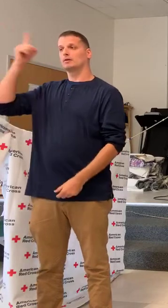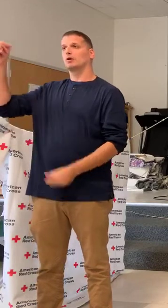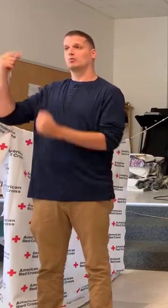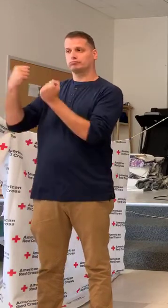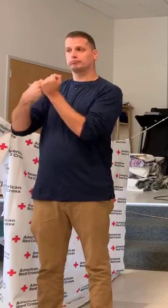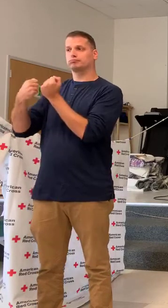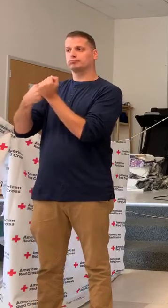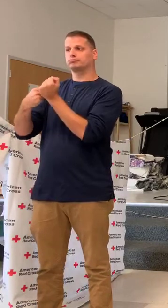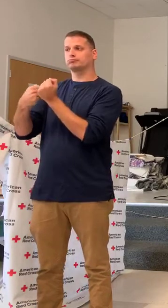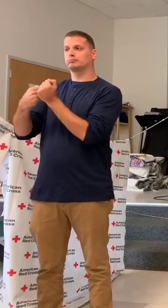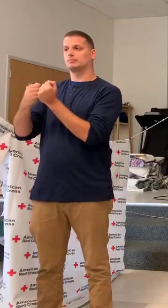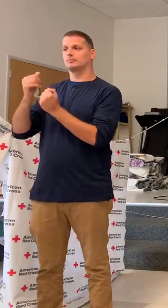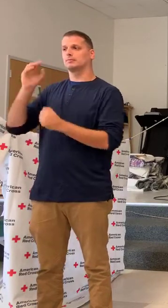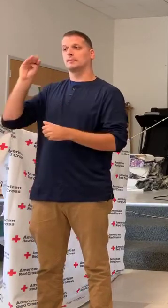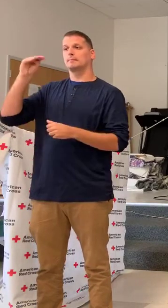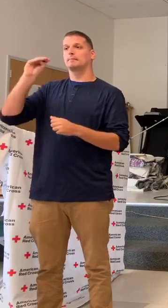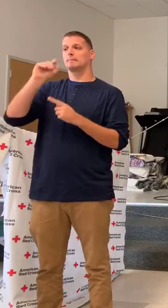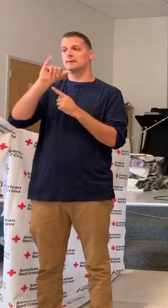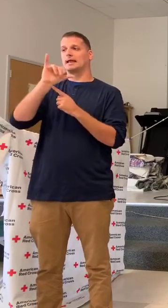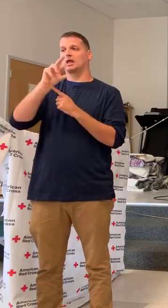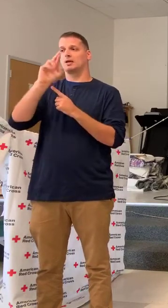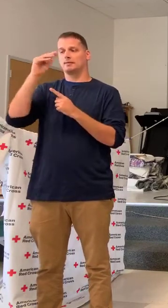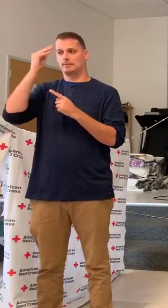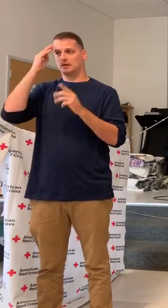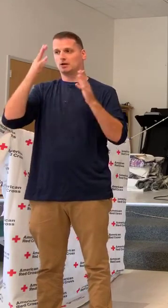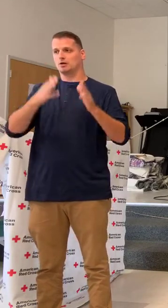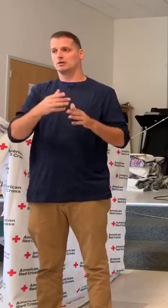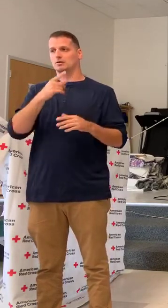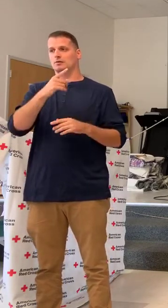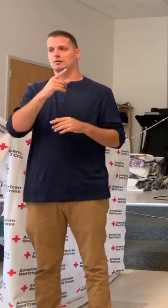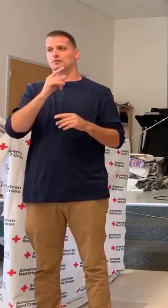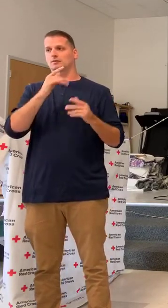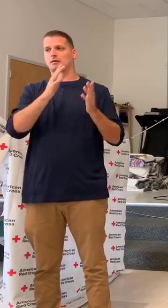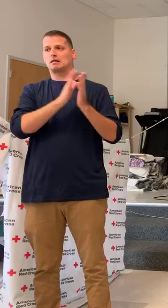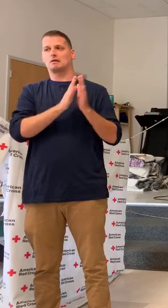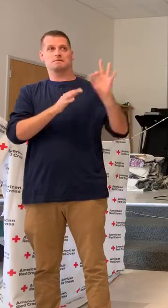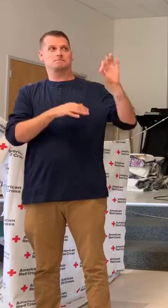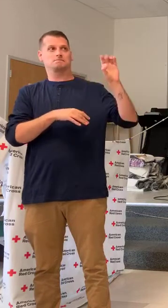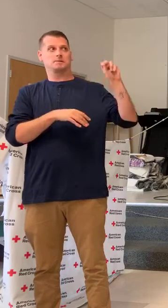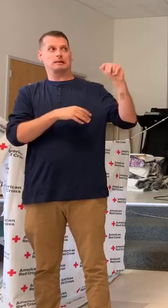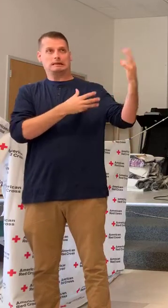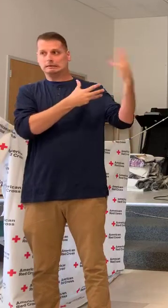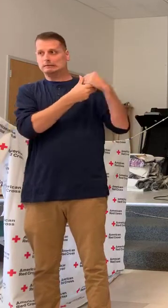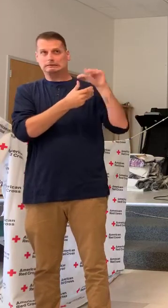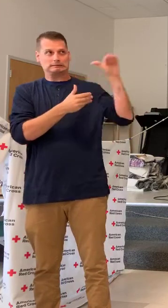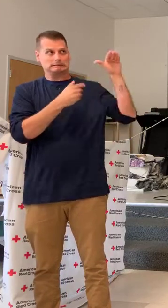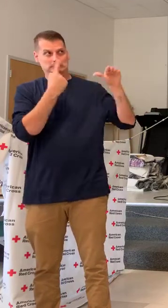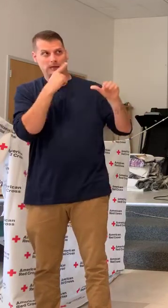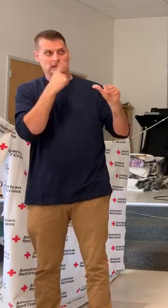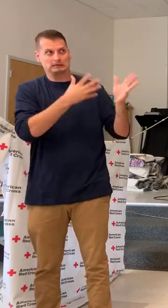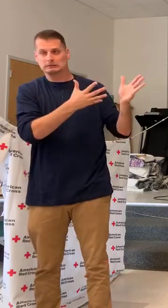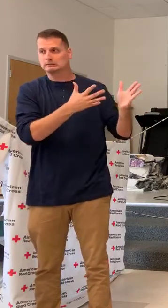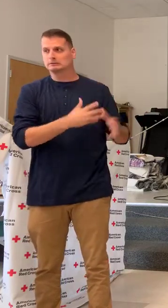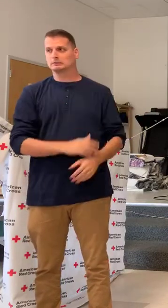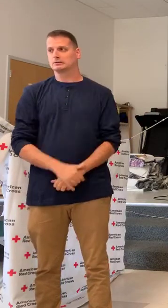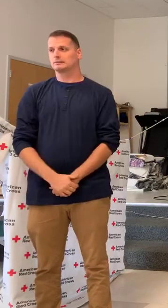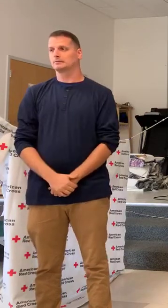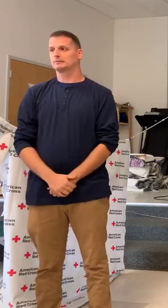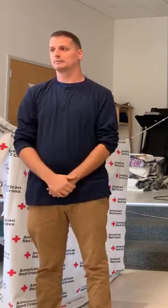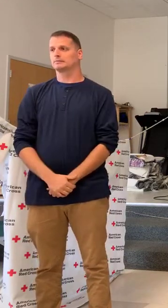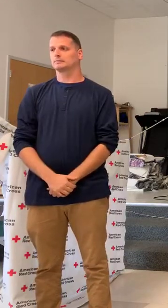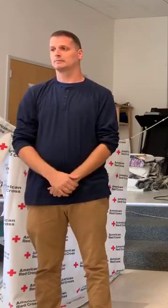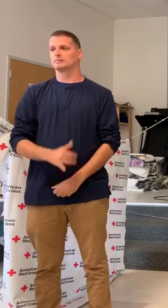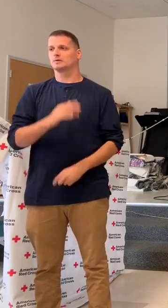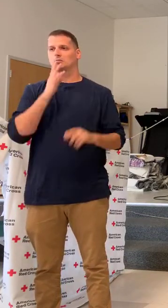mayor, that we're gonna try to get FEMA involved. Once FEMA gets involved, then it goes into a different category on helping with the